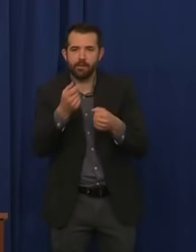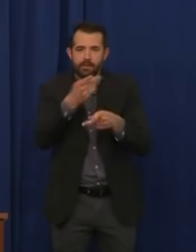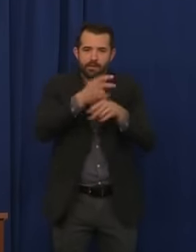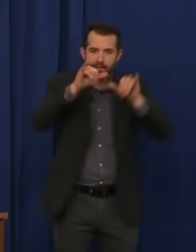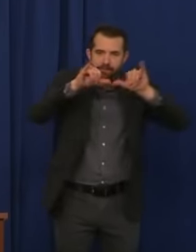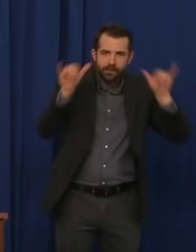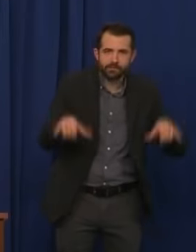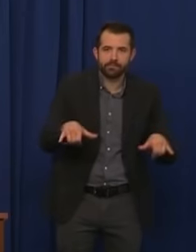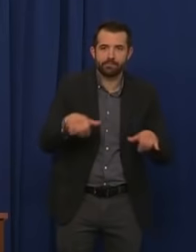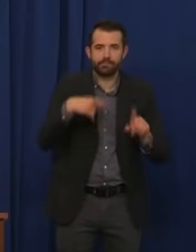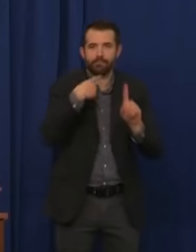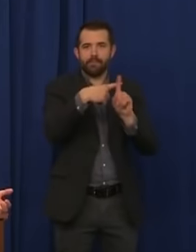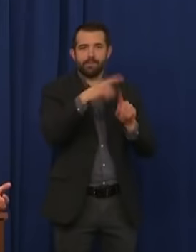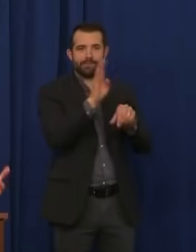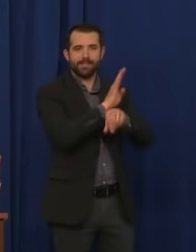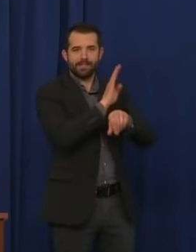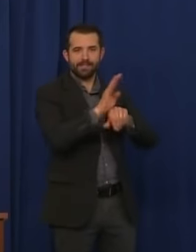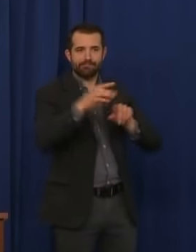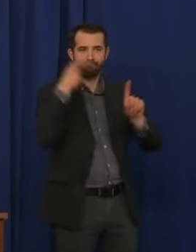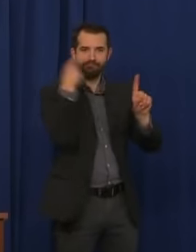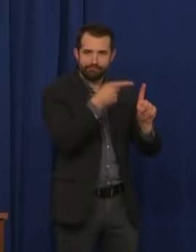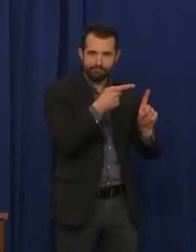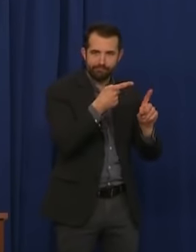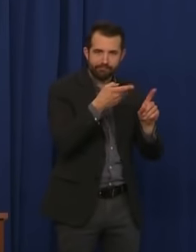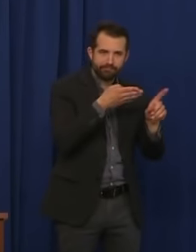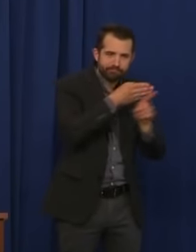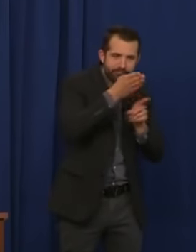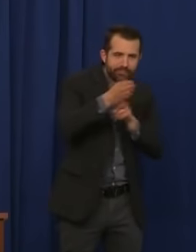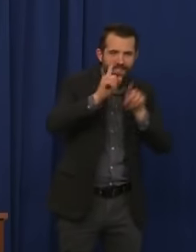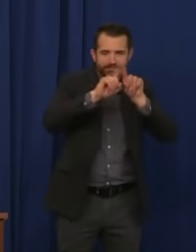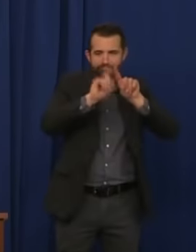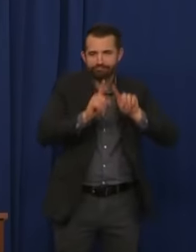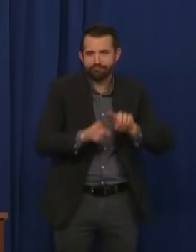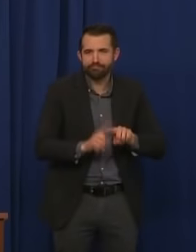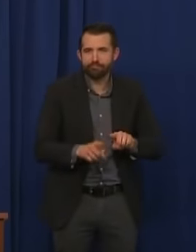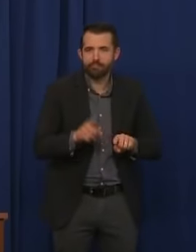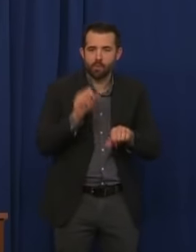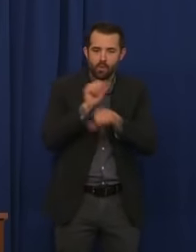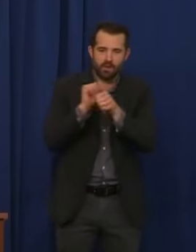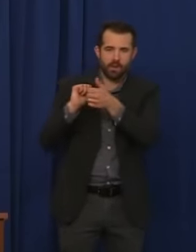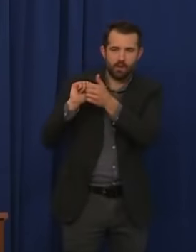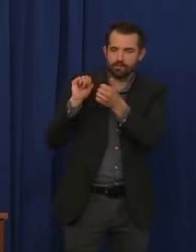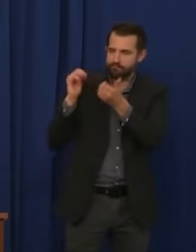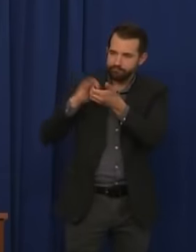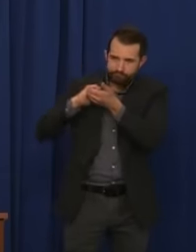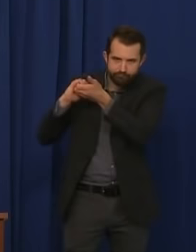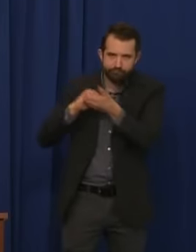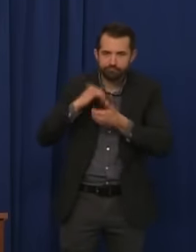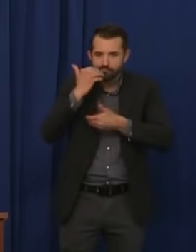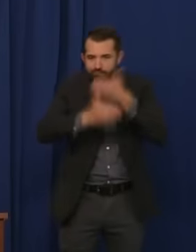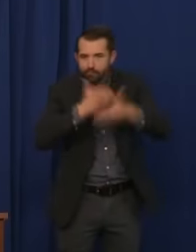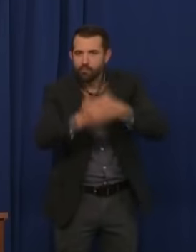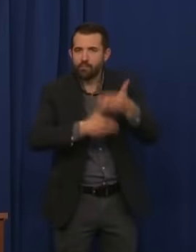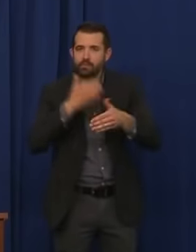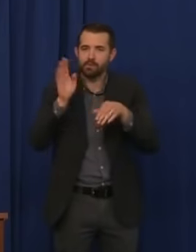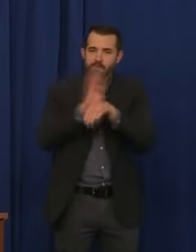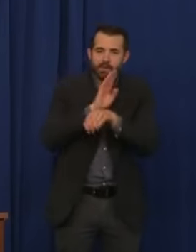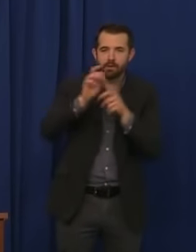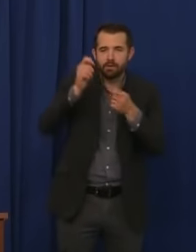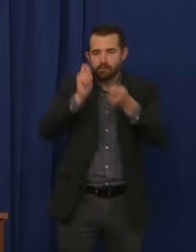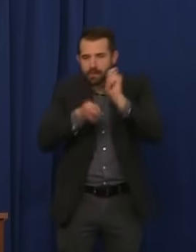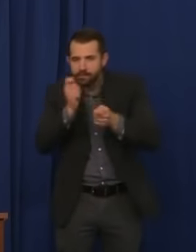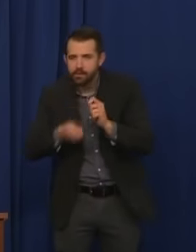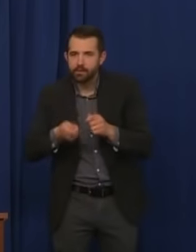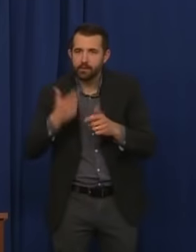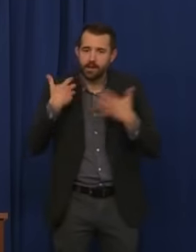businesses and industry on a regular basis and putting that work together to look at business process, business modifications, healthcare